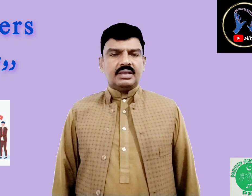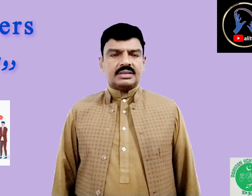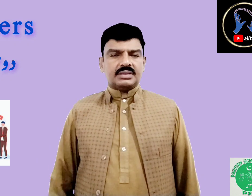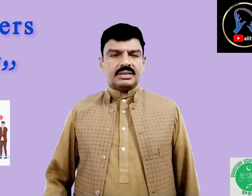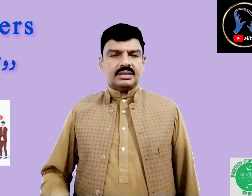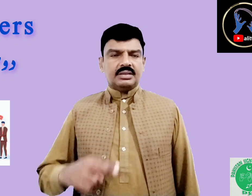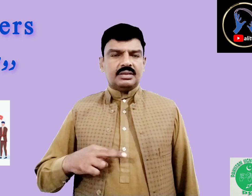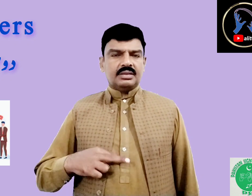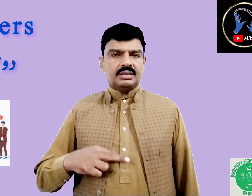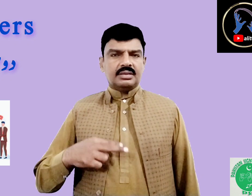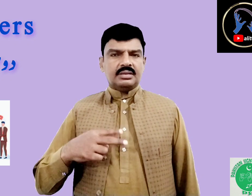others,